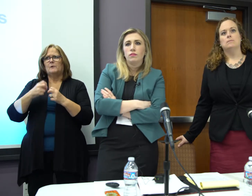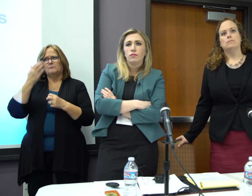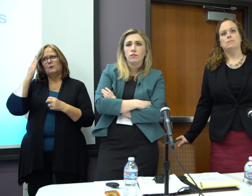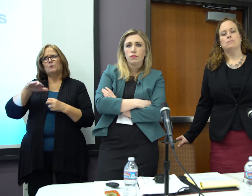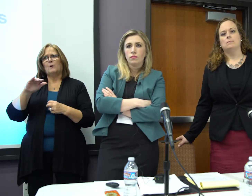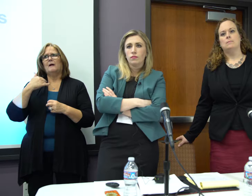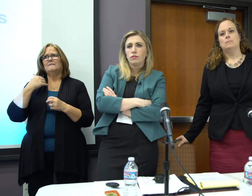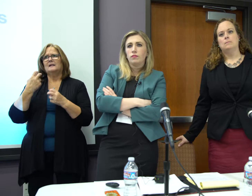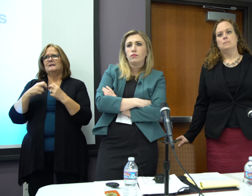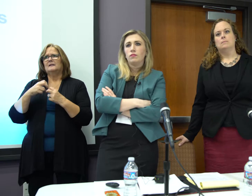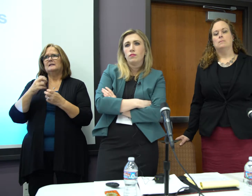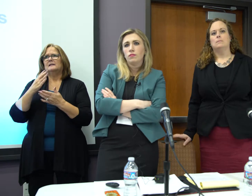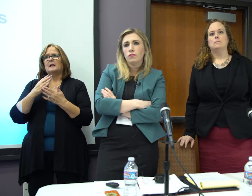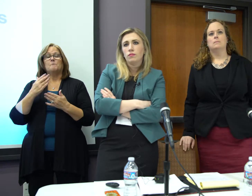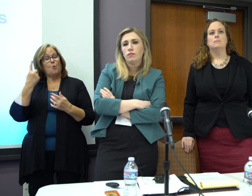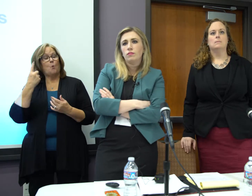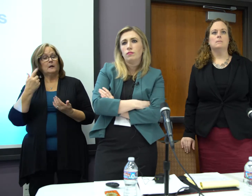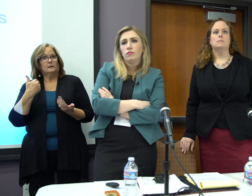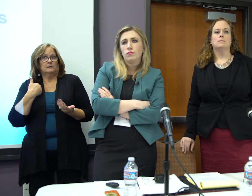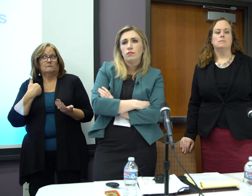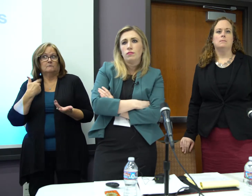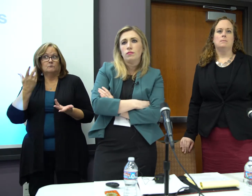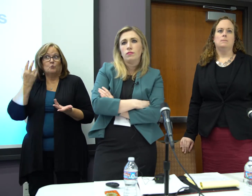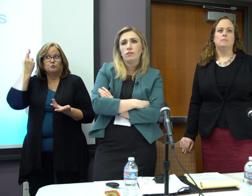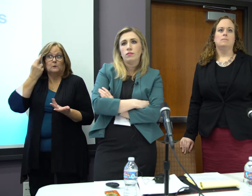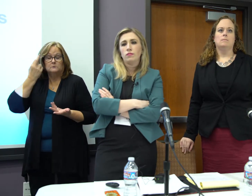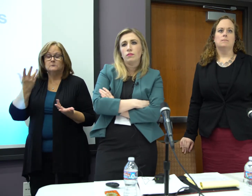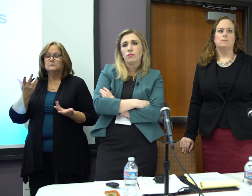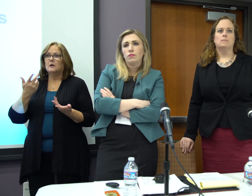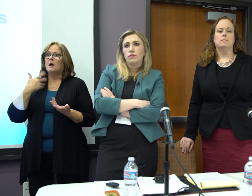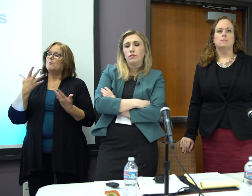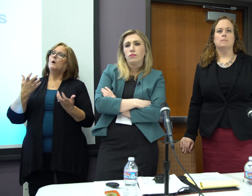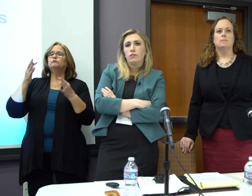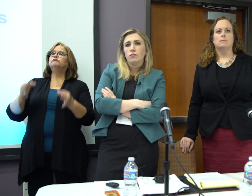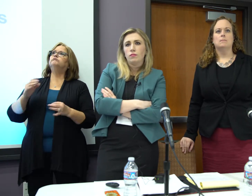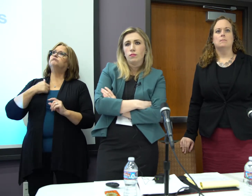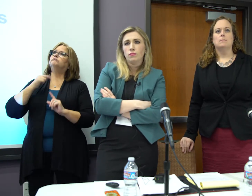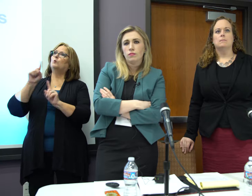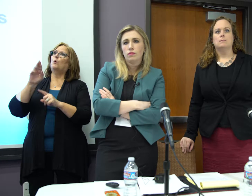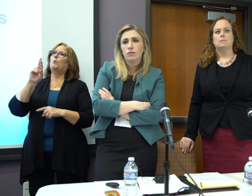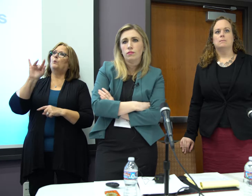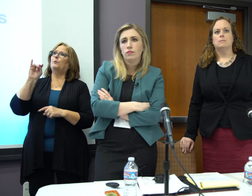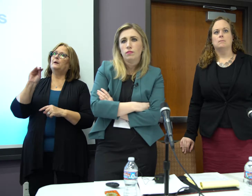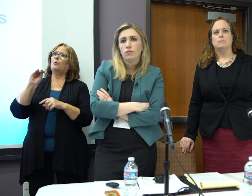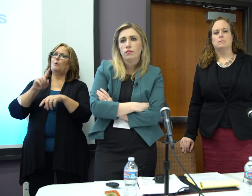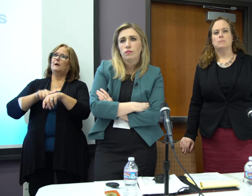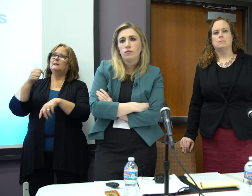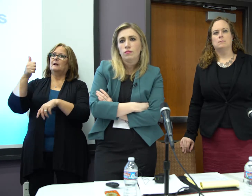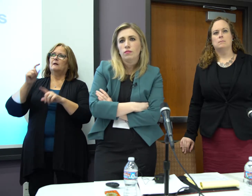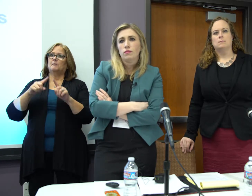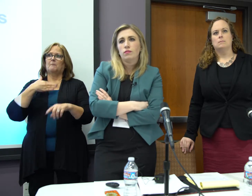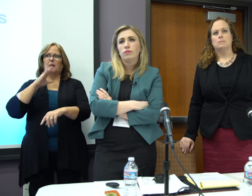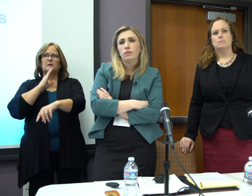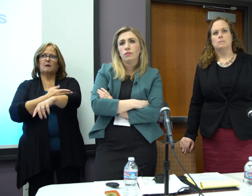difficult, you know, somebody reasonably could decide, you know, I could decide I want to go get a burrito at 10 and I can go do it, but my daughter